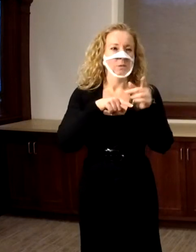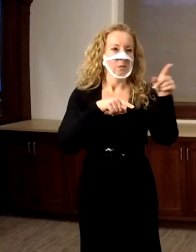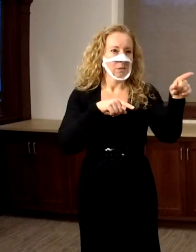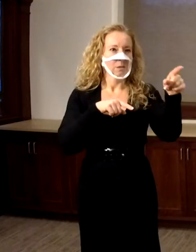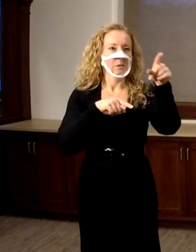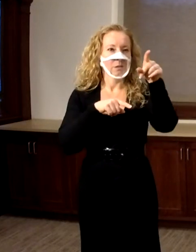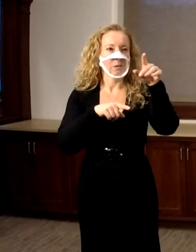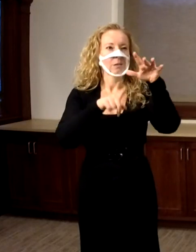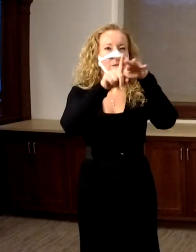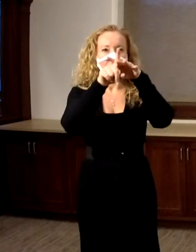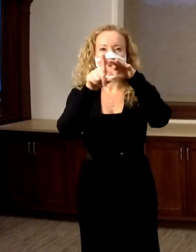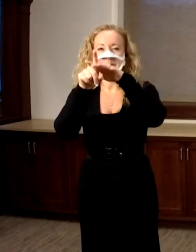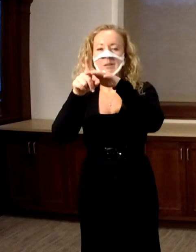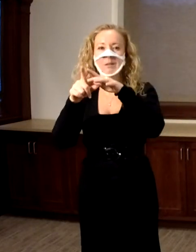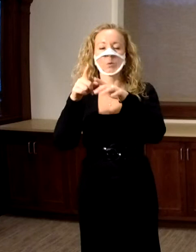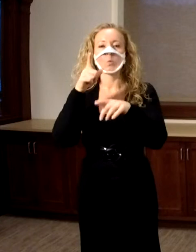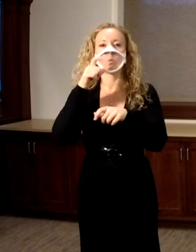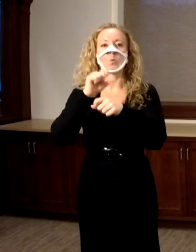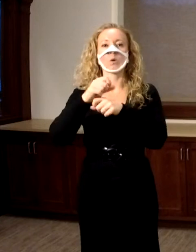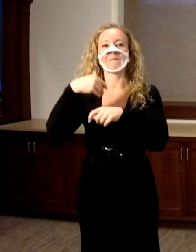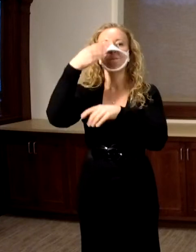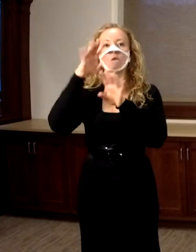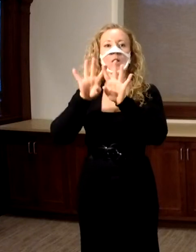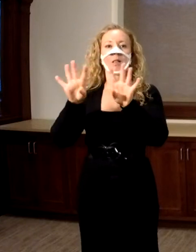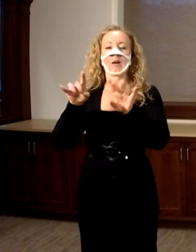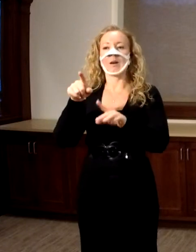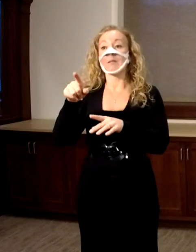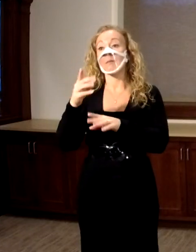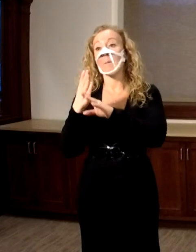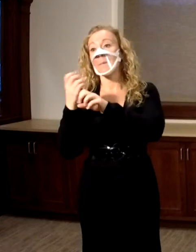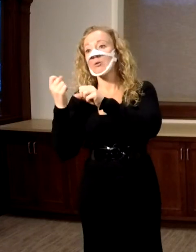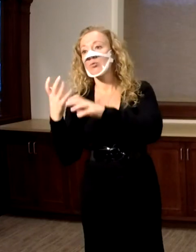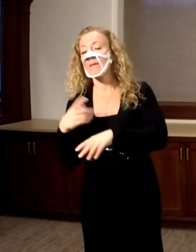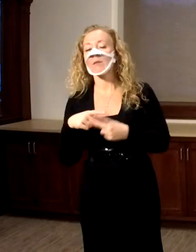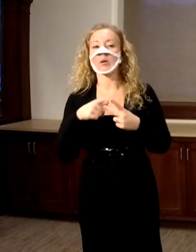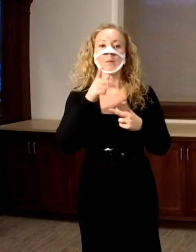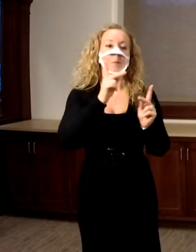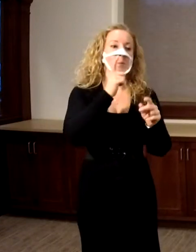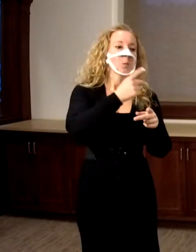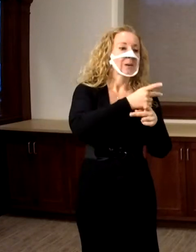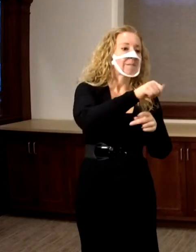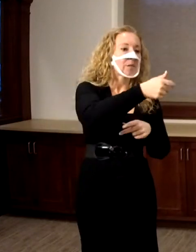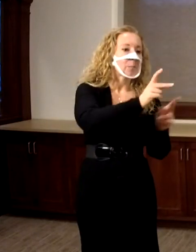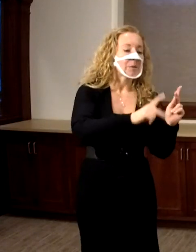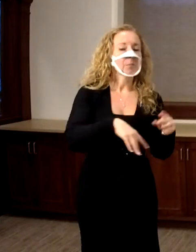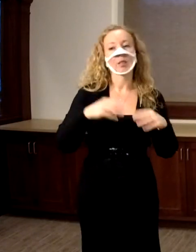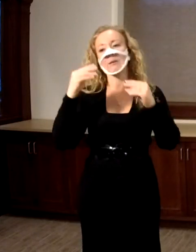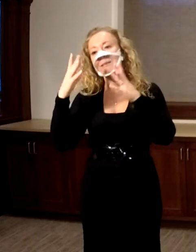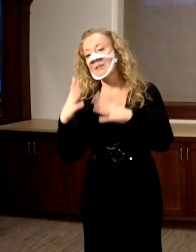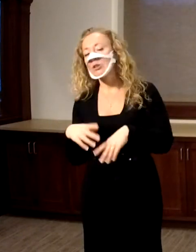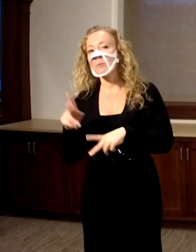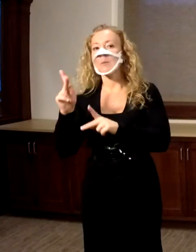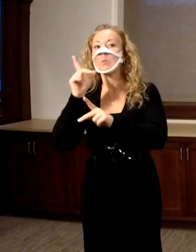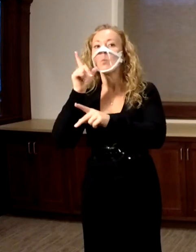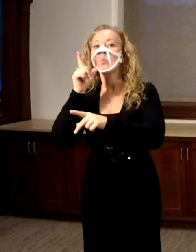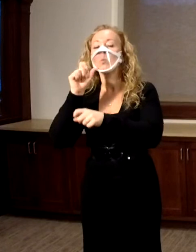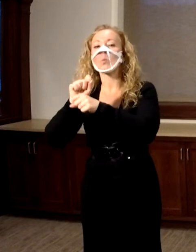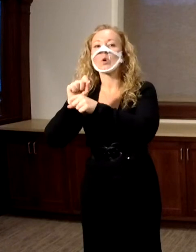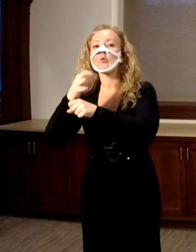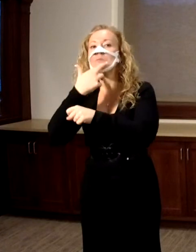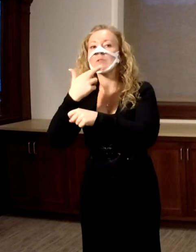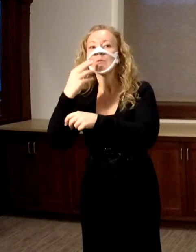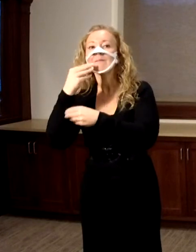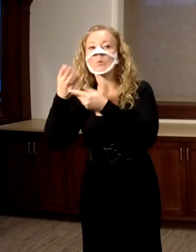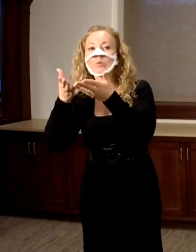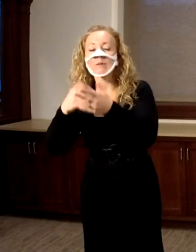frontline workers, whether they're bus drivers, whether they're our caregivers, whether they're our teachers, our food service workers, the people that are on the